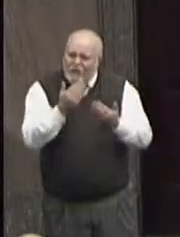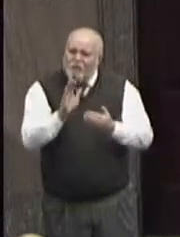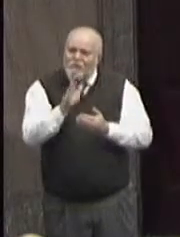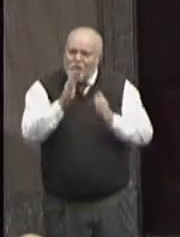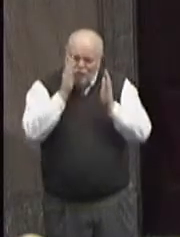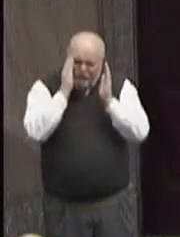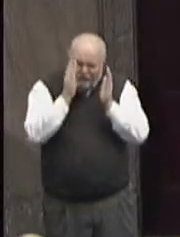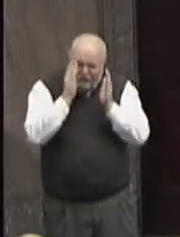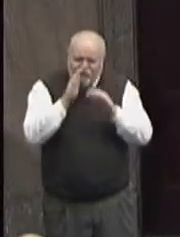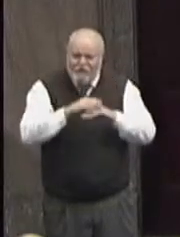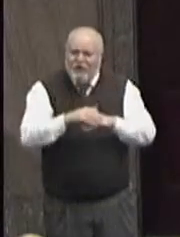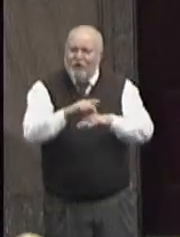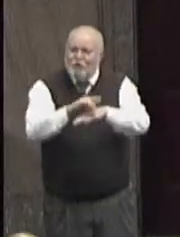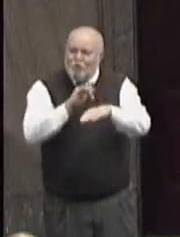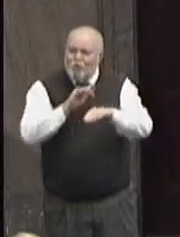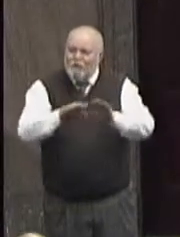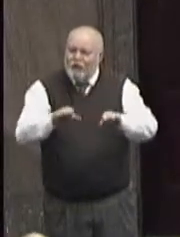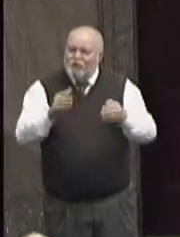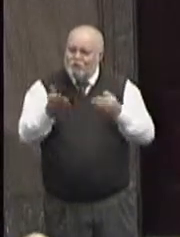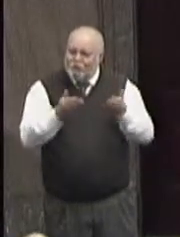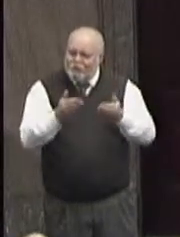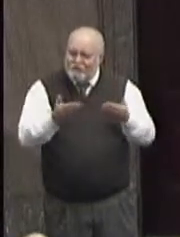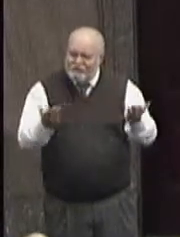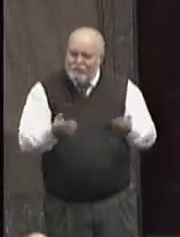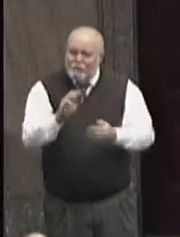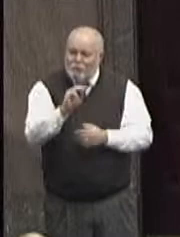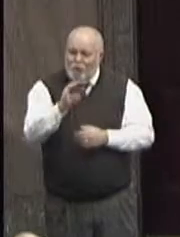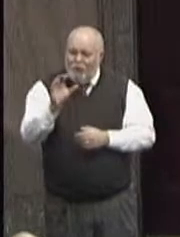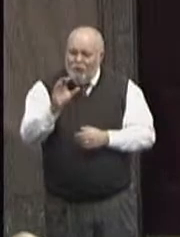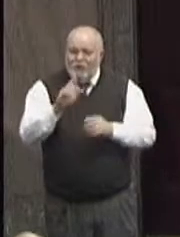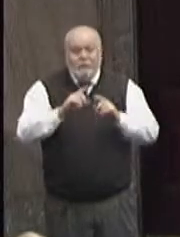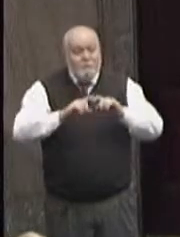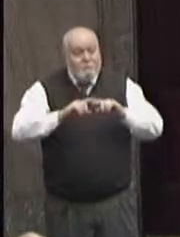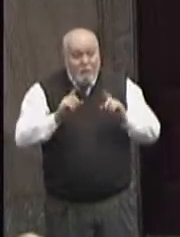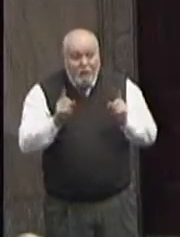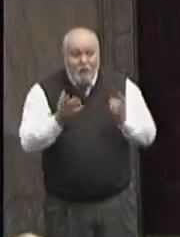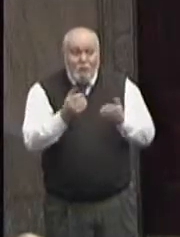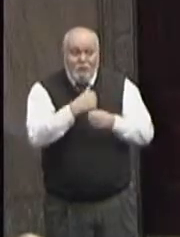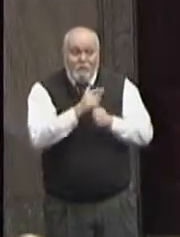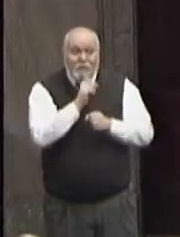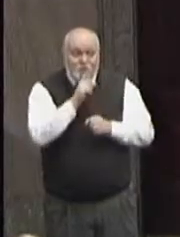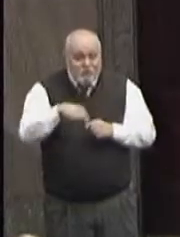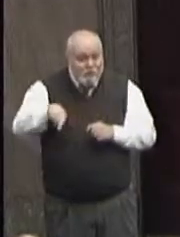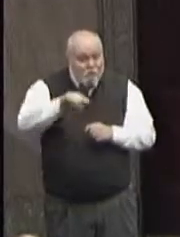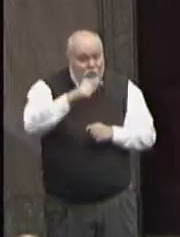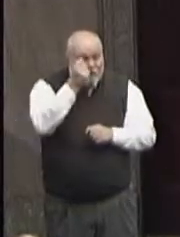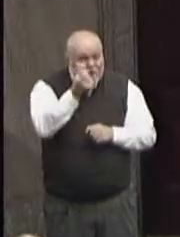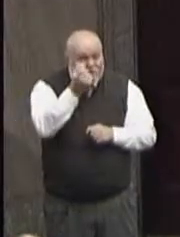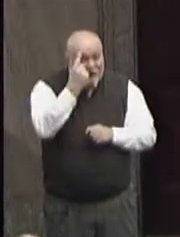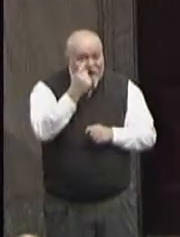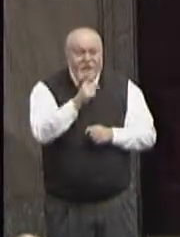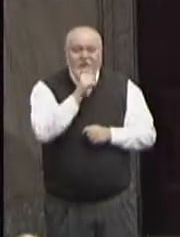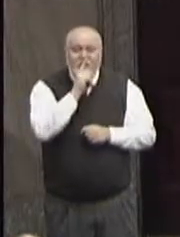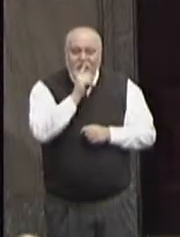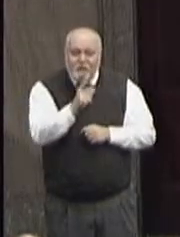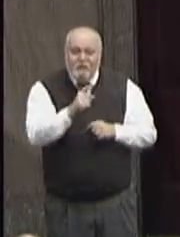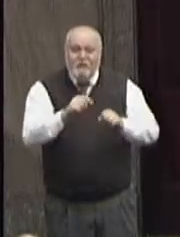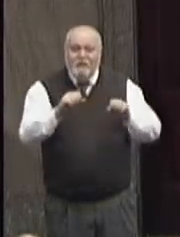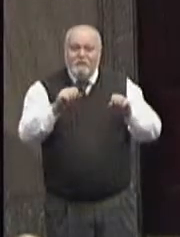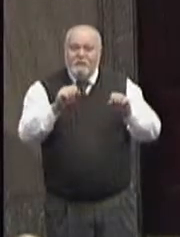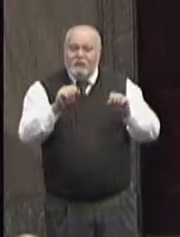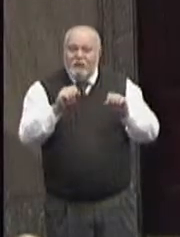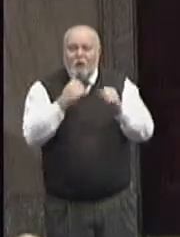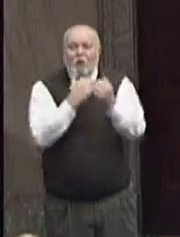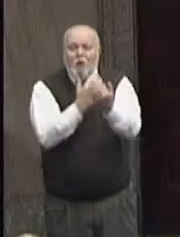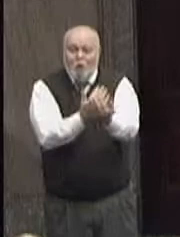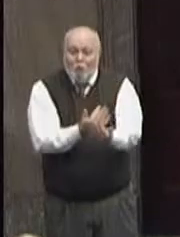with childhood services in Monroe County. I do, however, want to be sure you understand there is a capacity wait